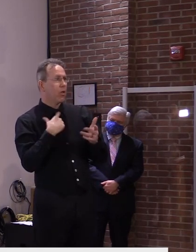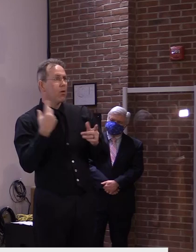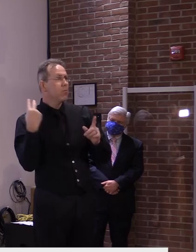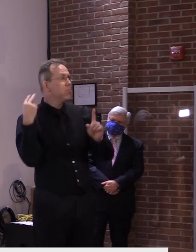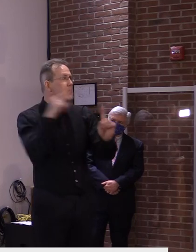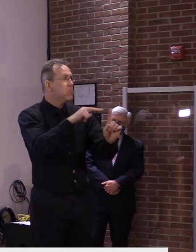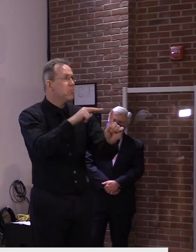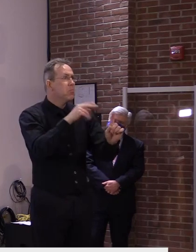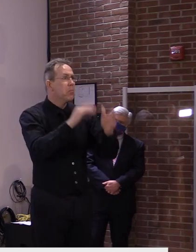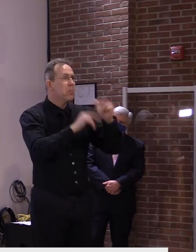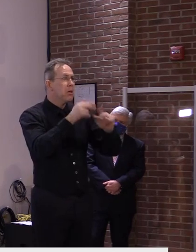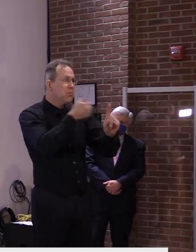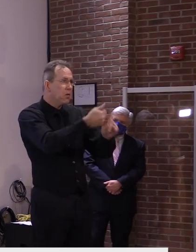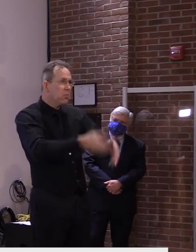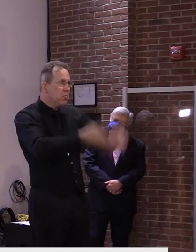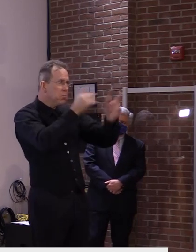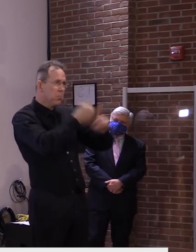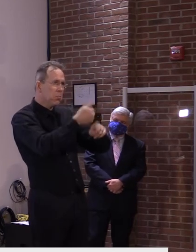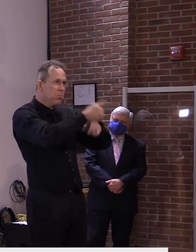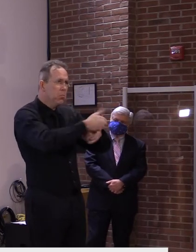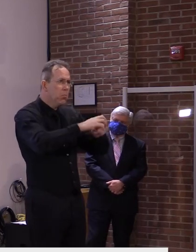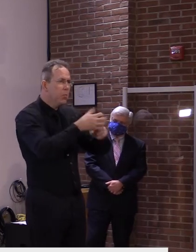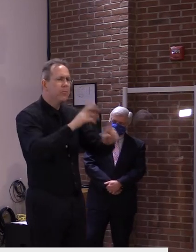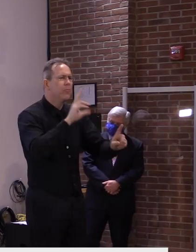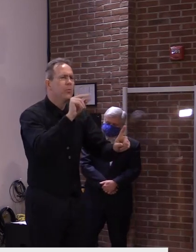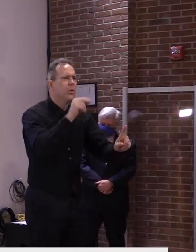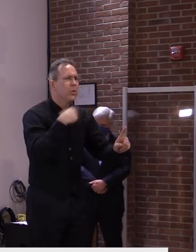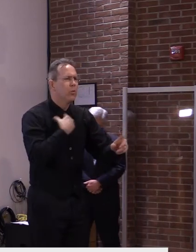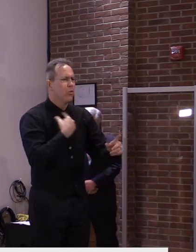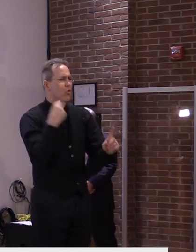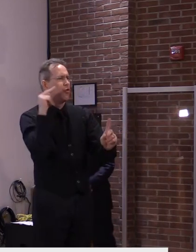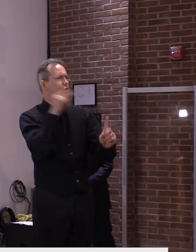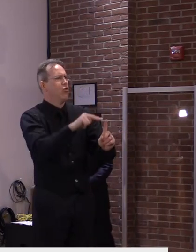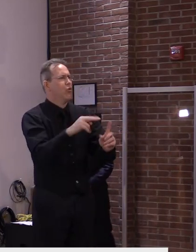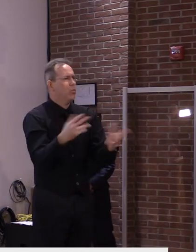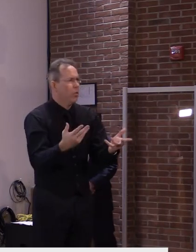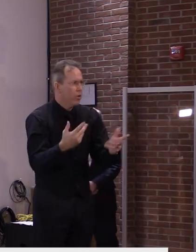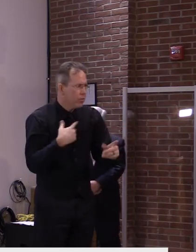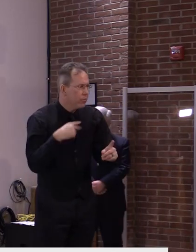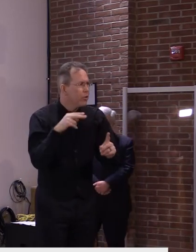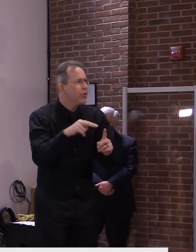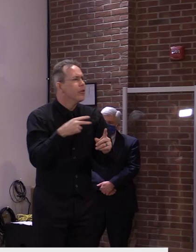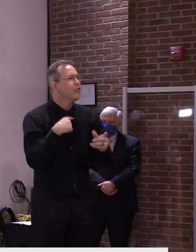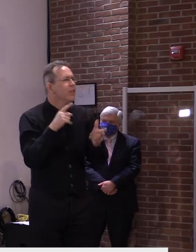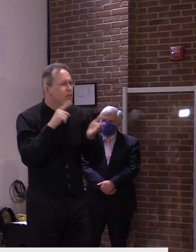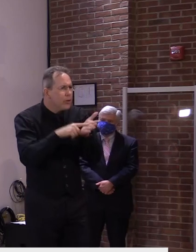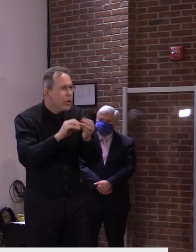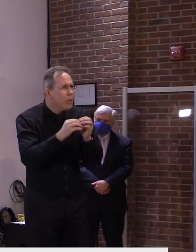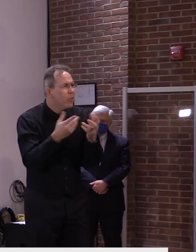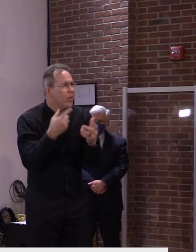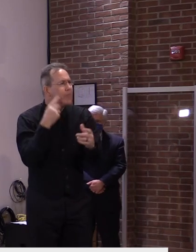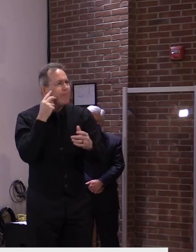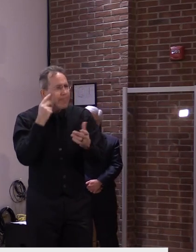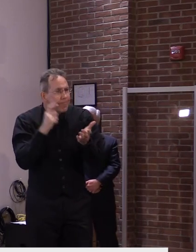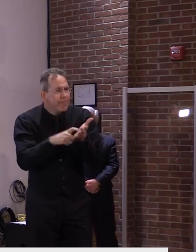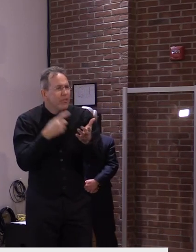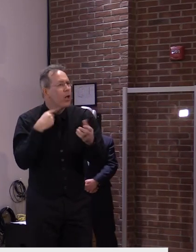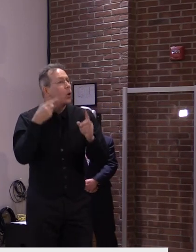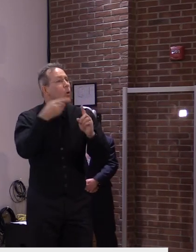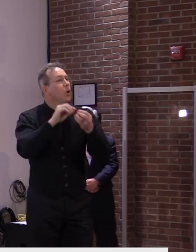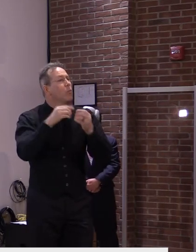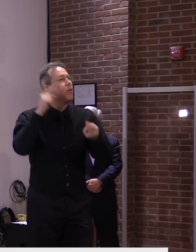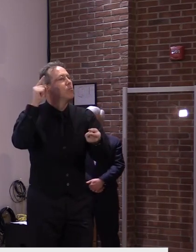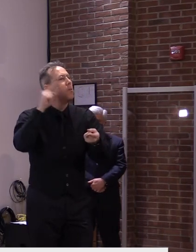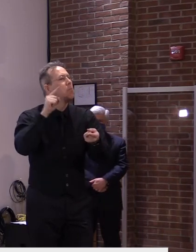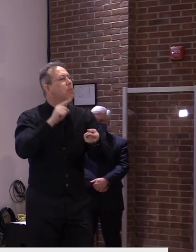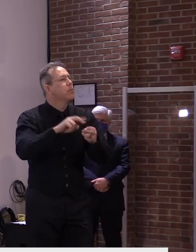we are seeing so much less of that at this point in time. I still want that to be the take-home message,